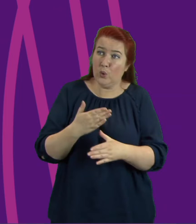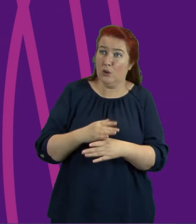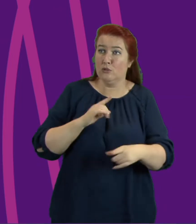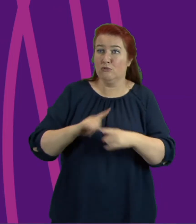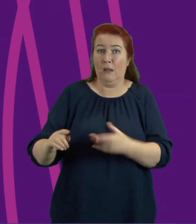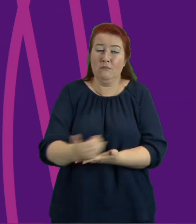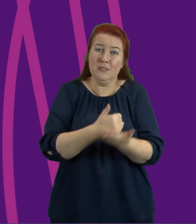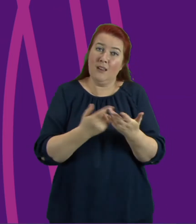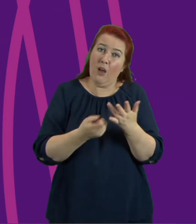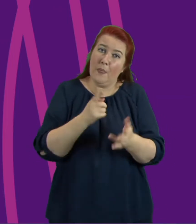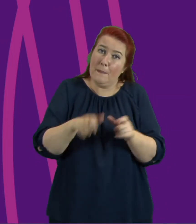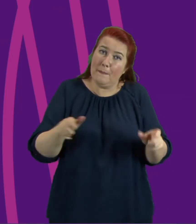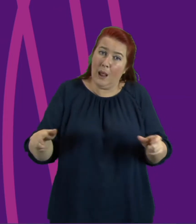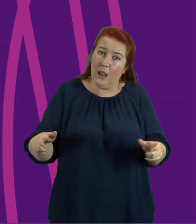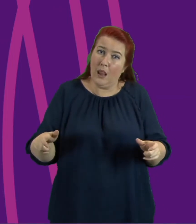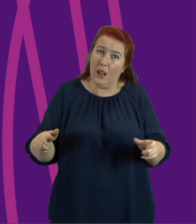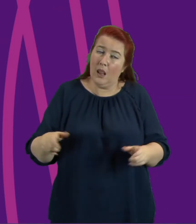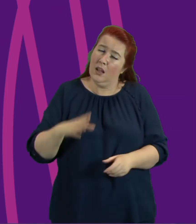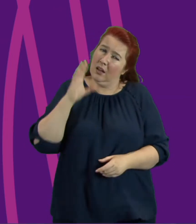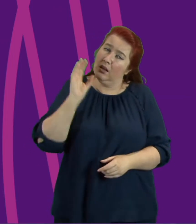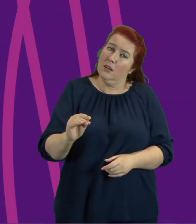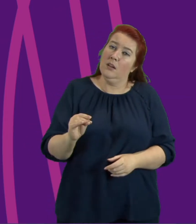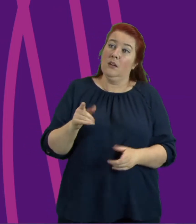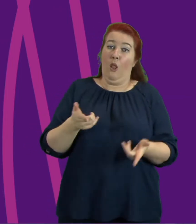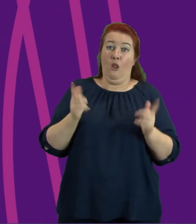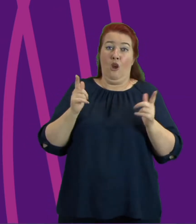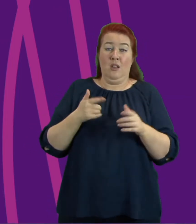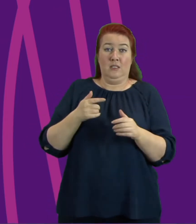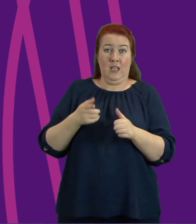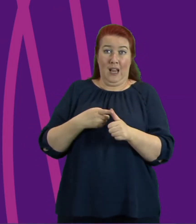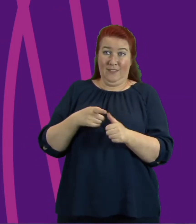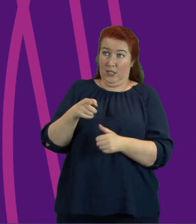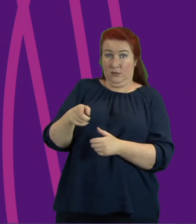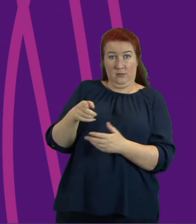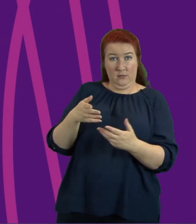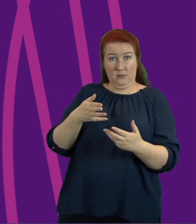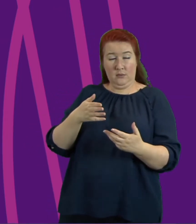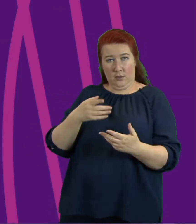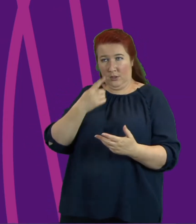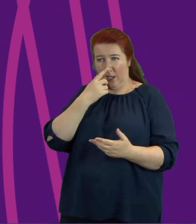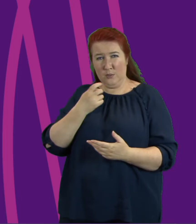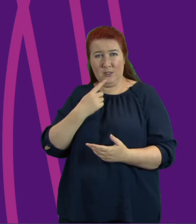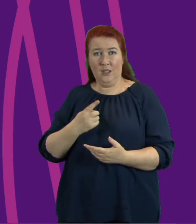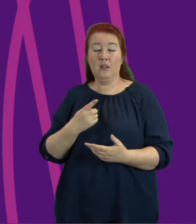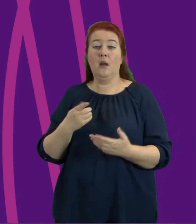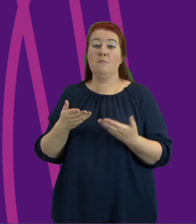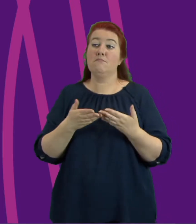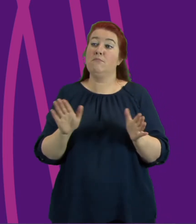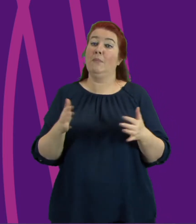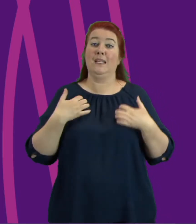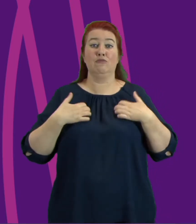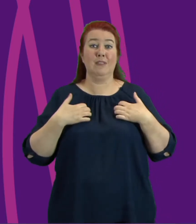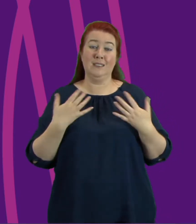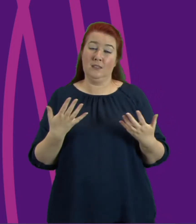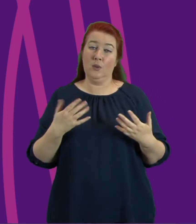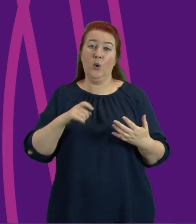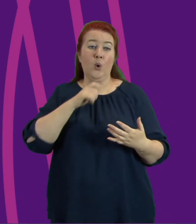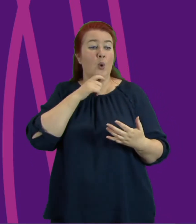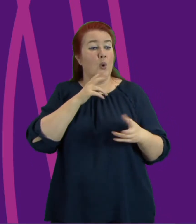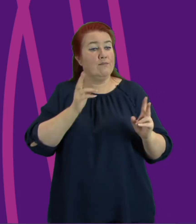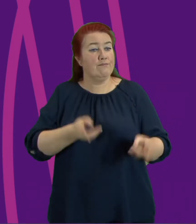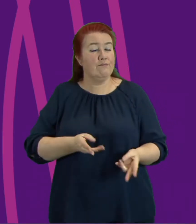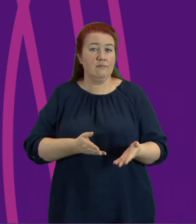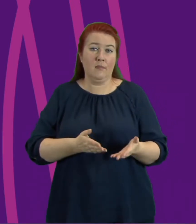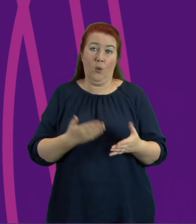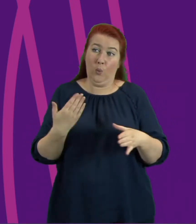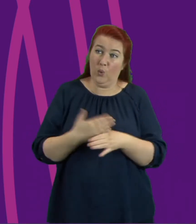Does the Lord Advocate therefore accept that as a matter of public interest, those who have lost their lives in the NHS and in